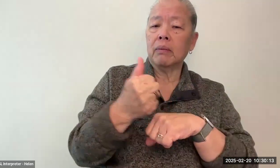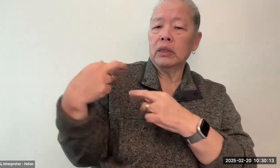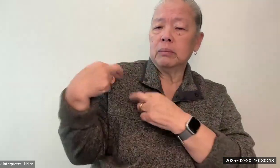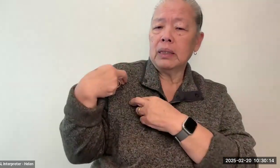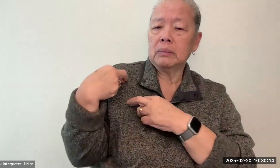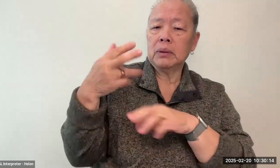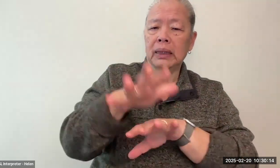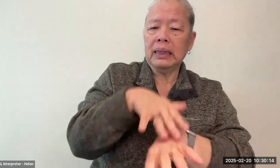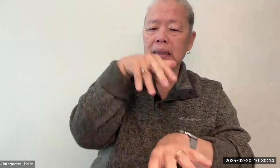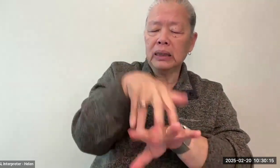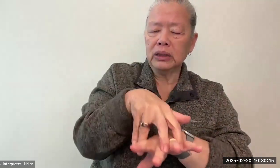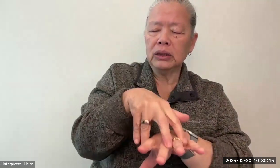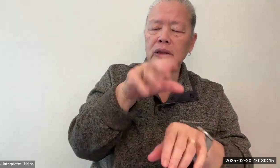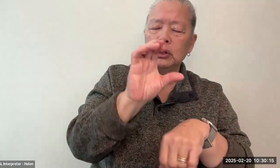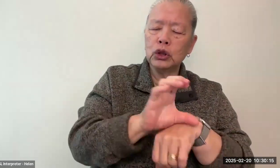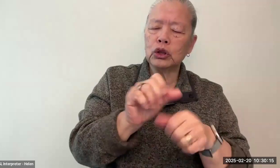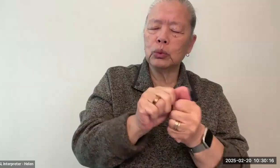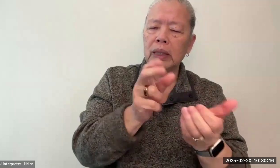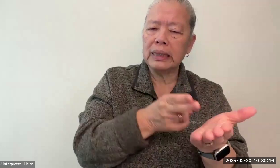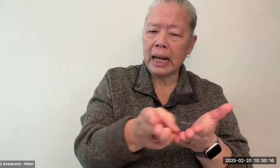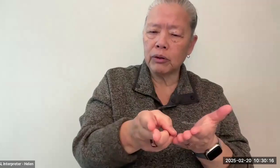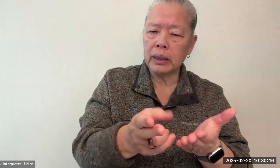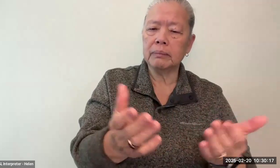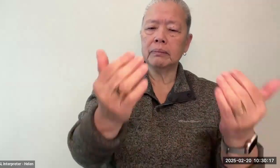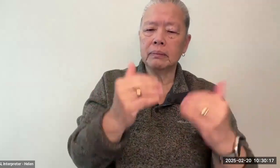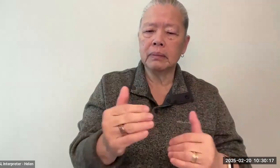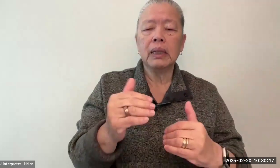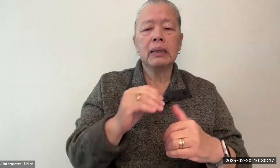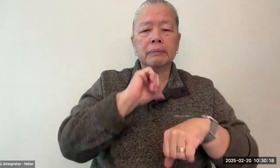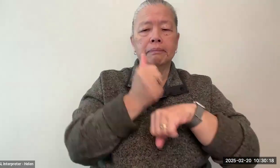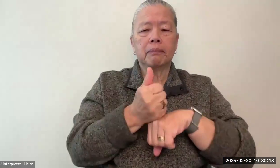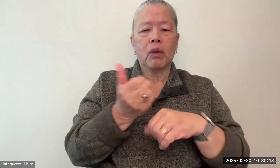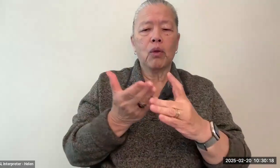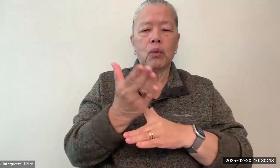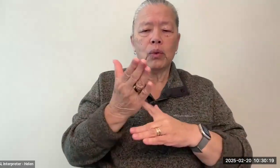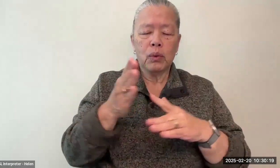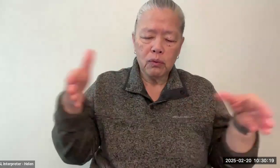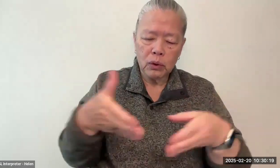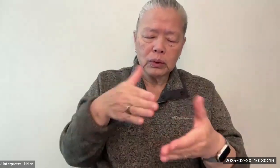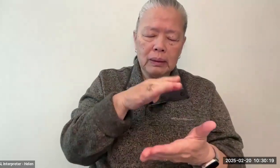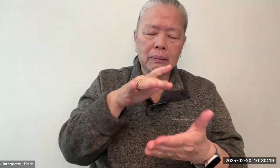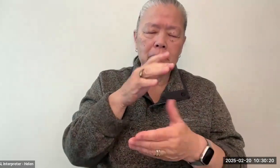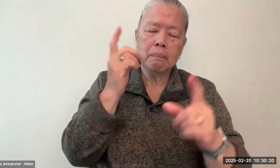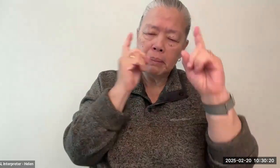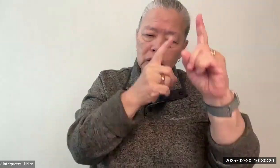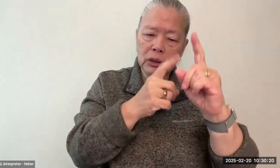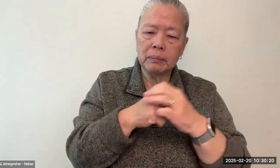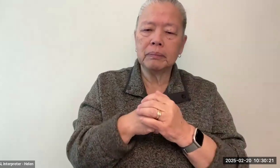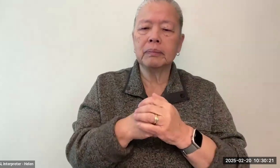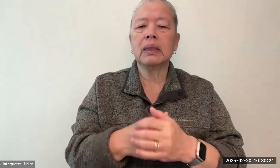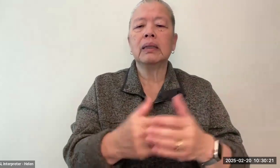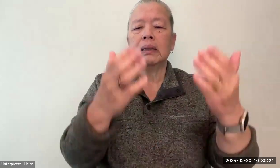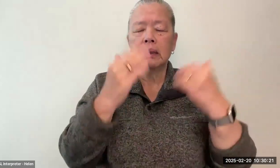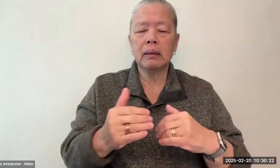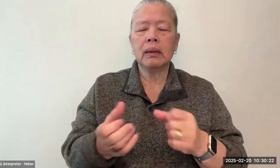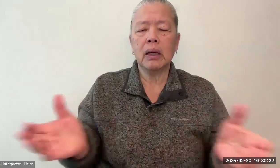integrity. 2. Being shaped by the centrality of mission. 3. Fostering